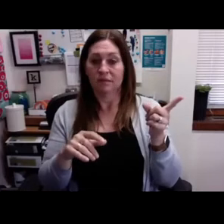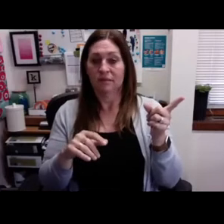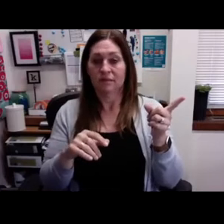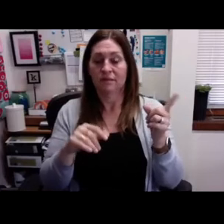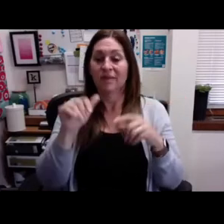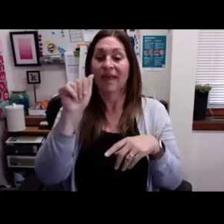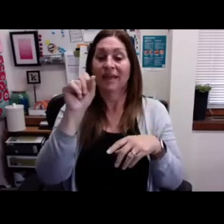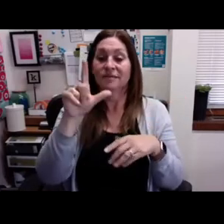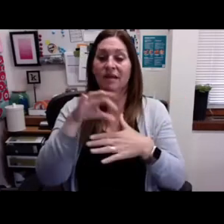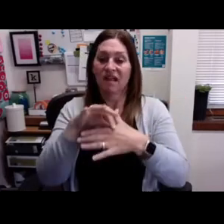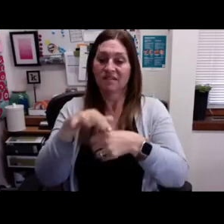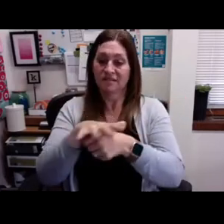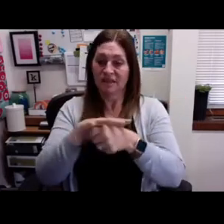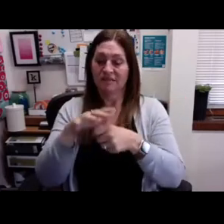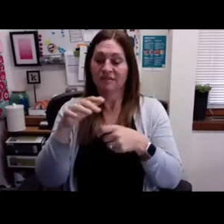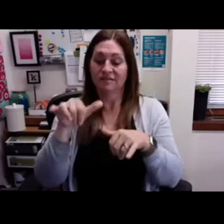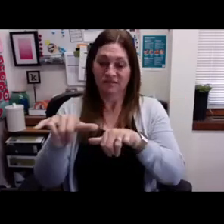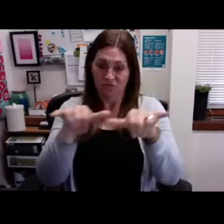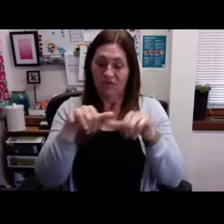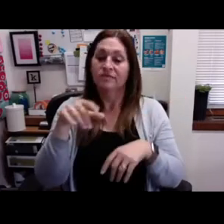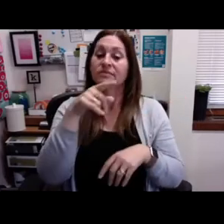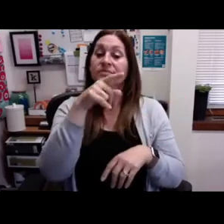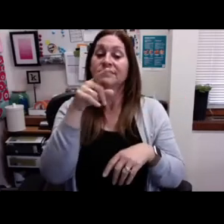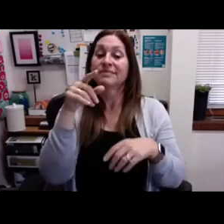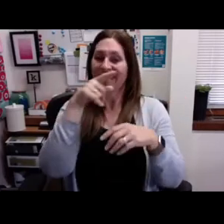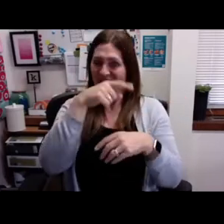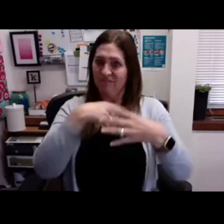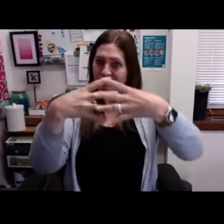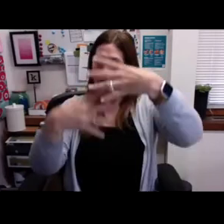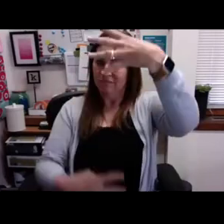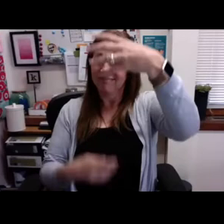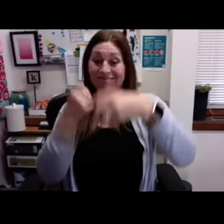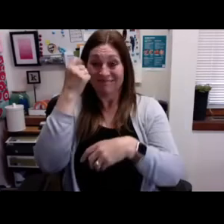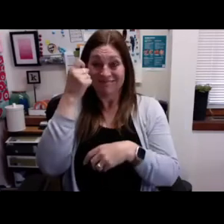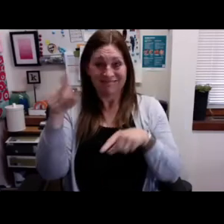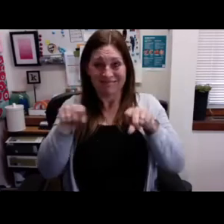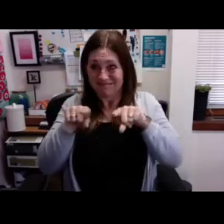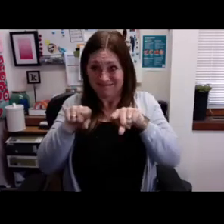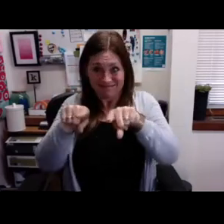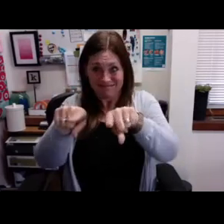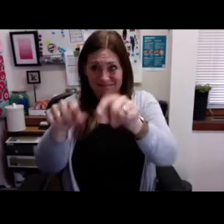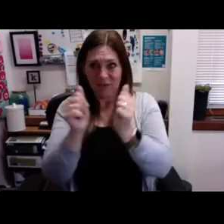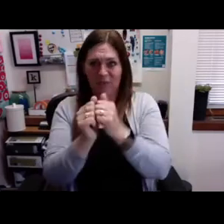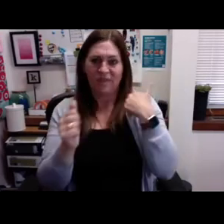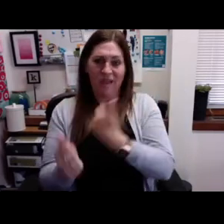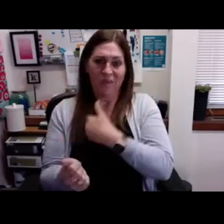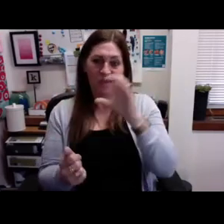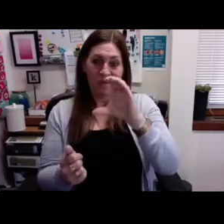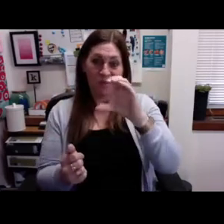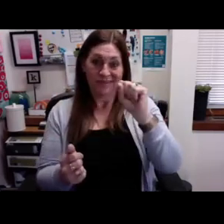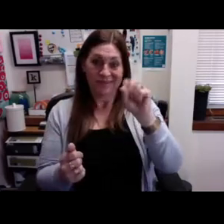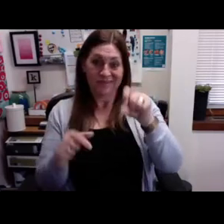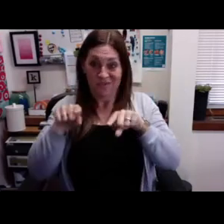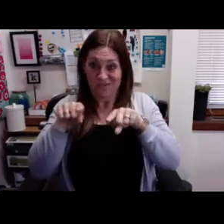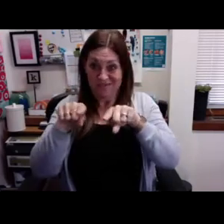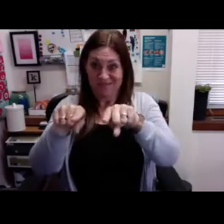Gallaudet. And this is the website about that. The ASL content standards, there is a list that runs